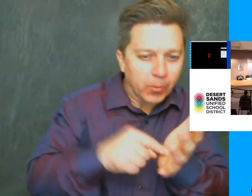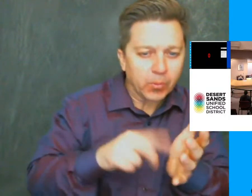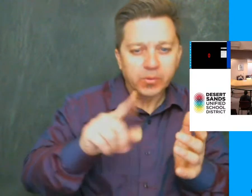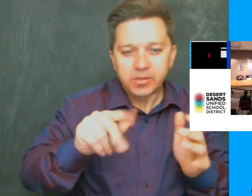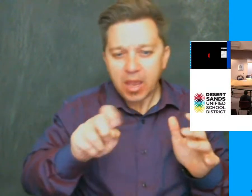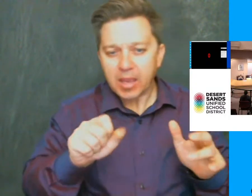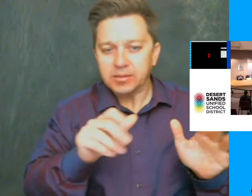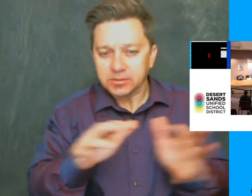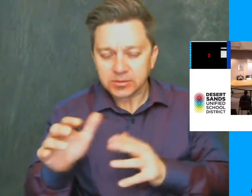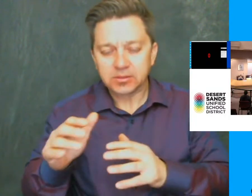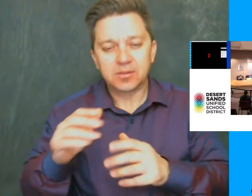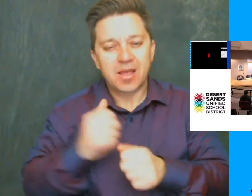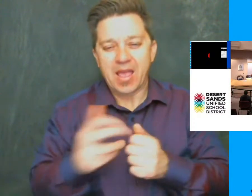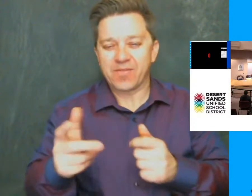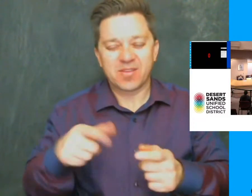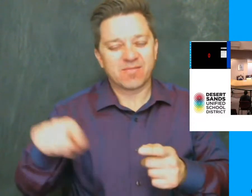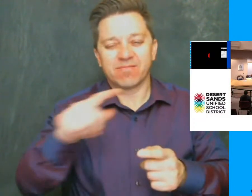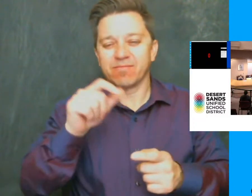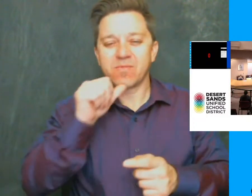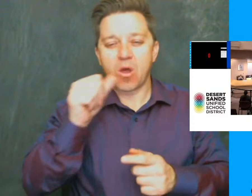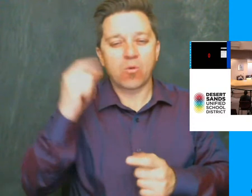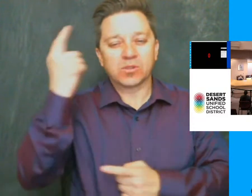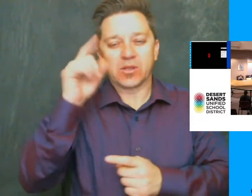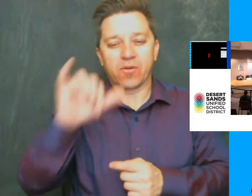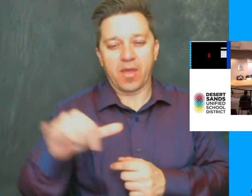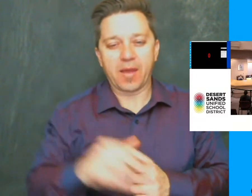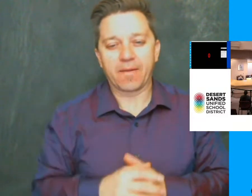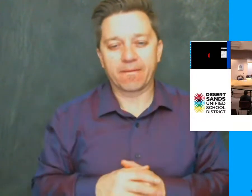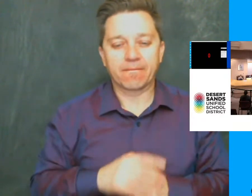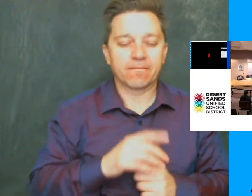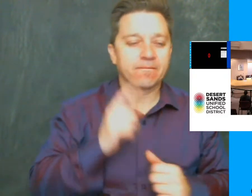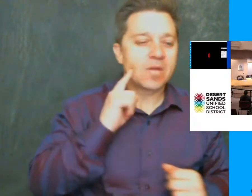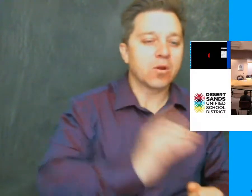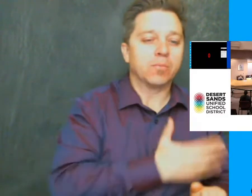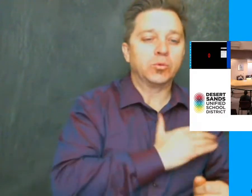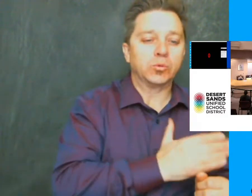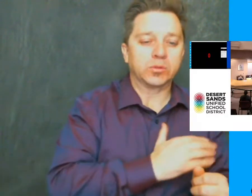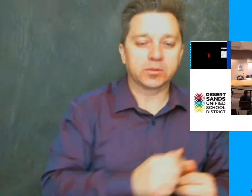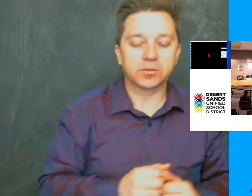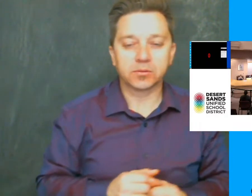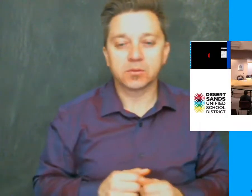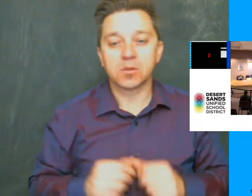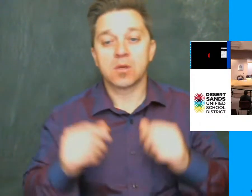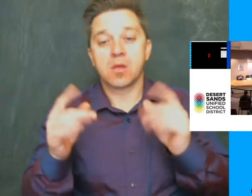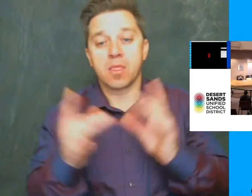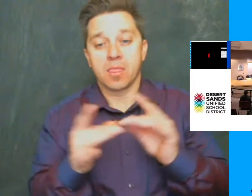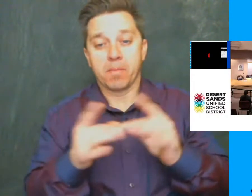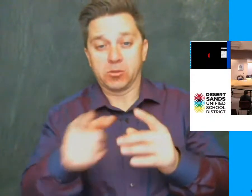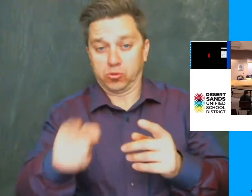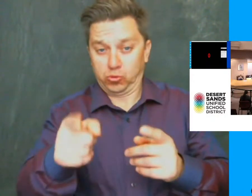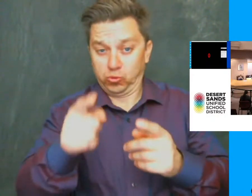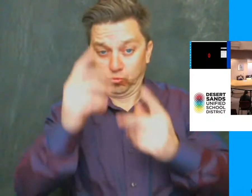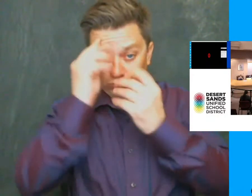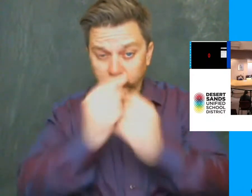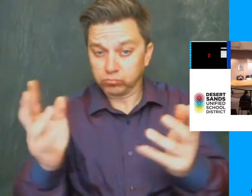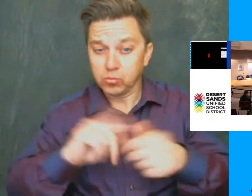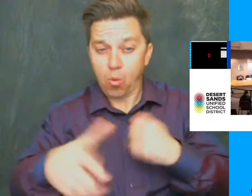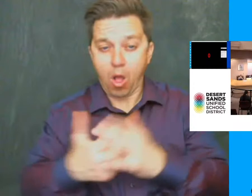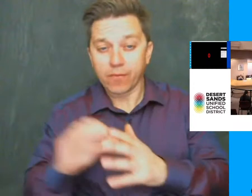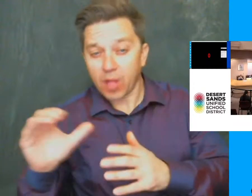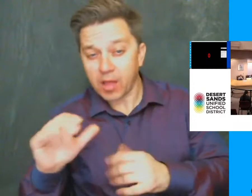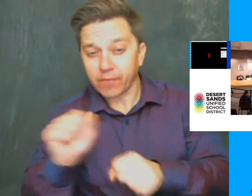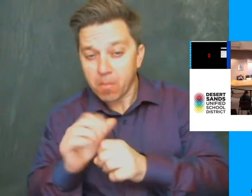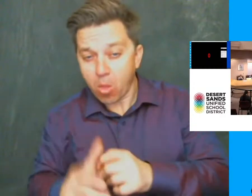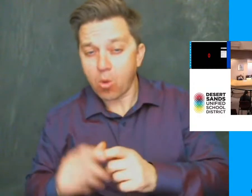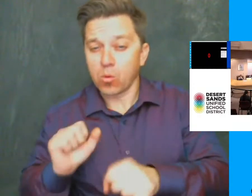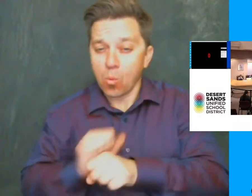us have not been taken into consideration. Thank you. The message you're sending to the classified employees who have been